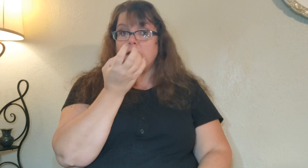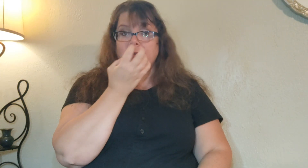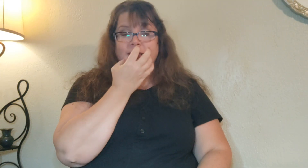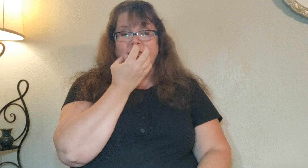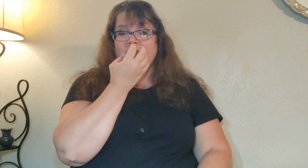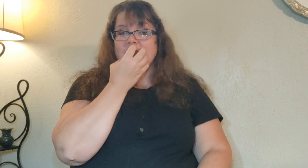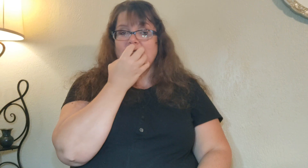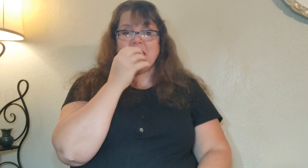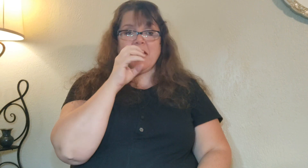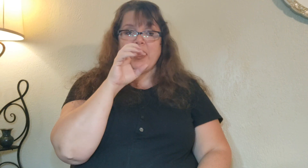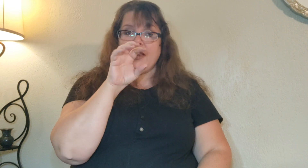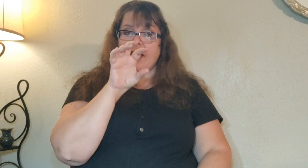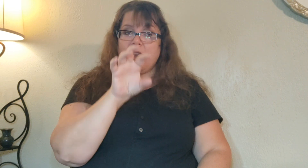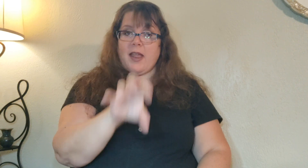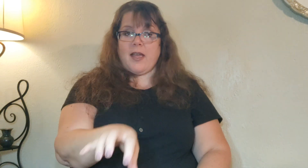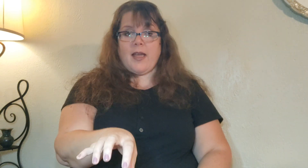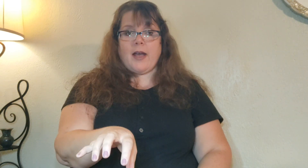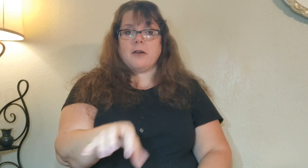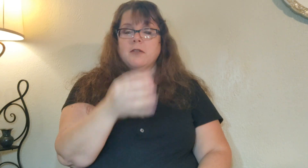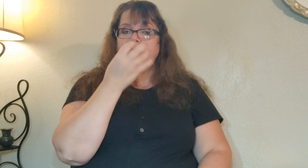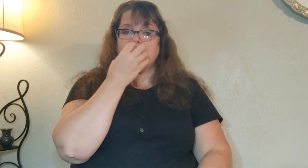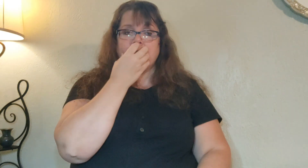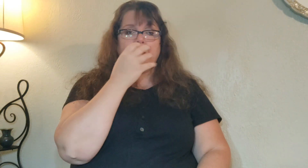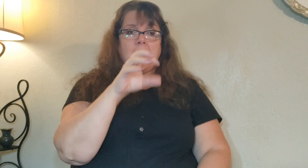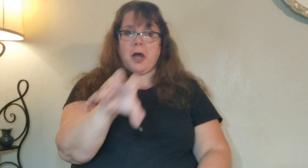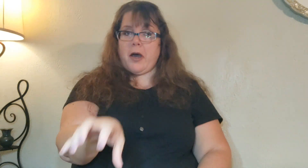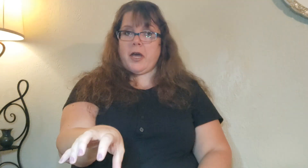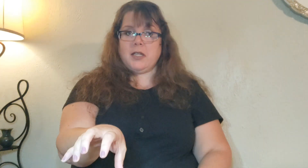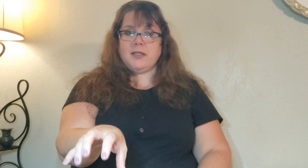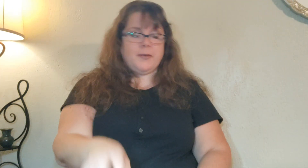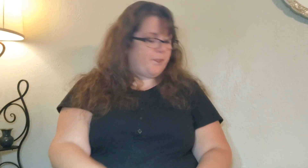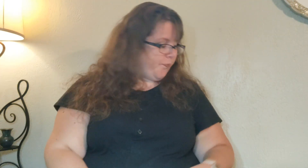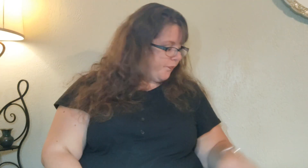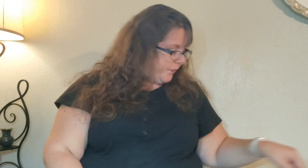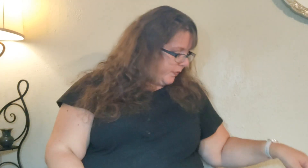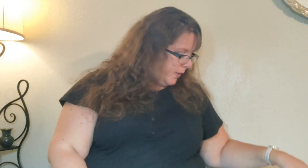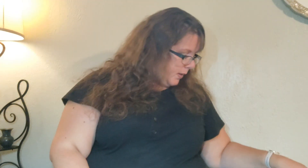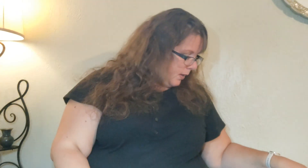a, and then out, hot.